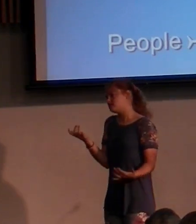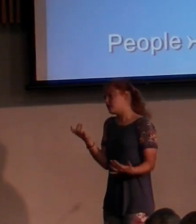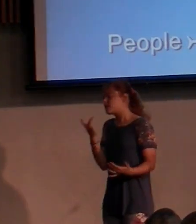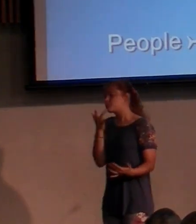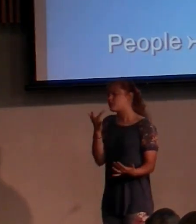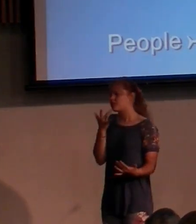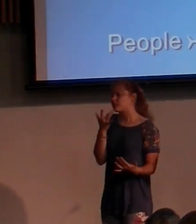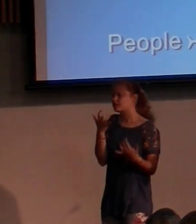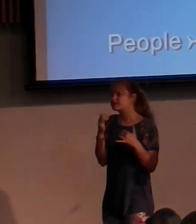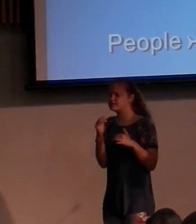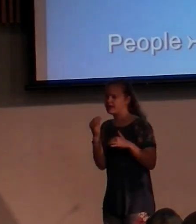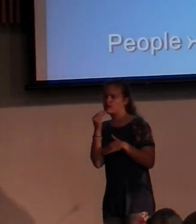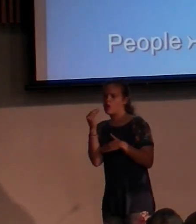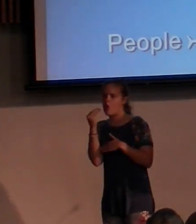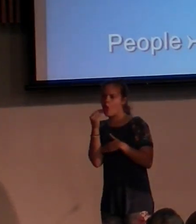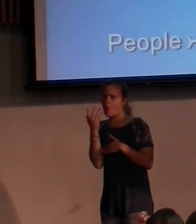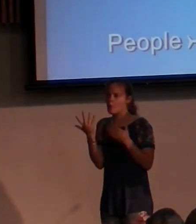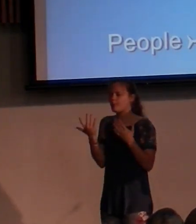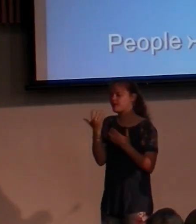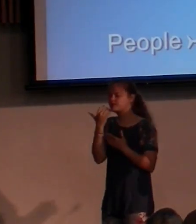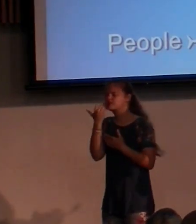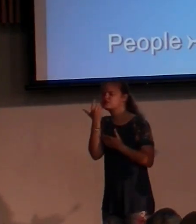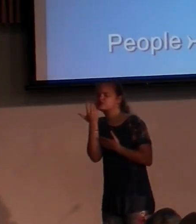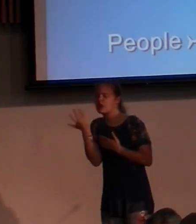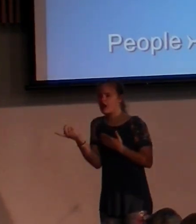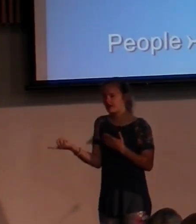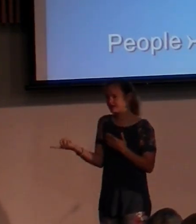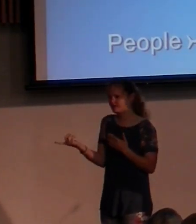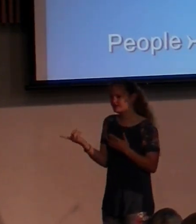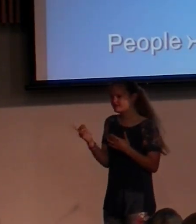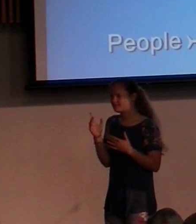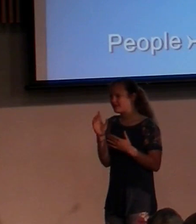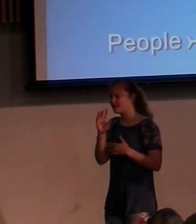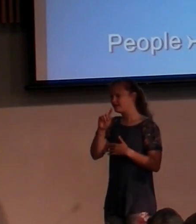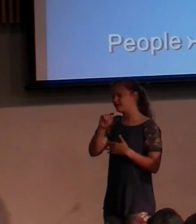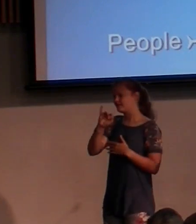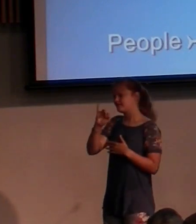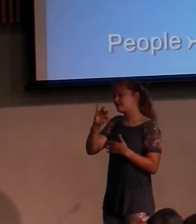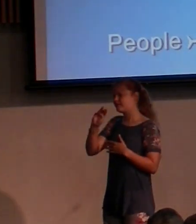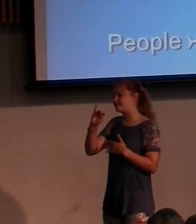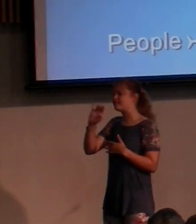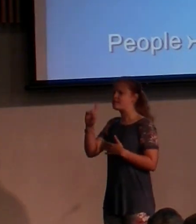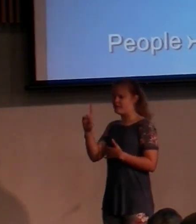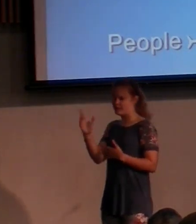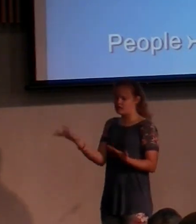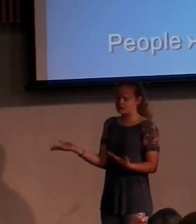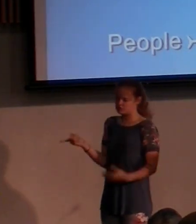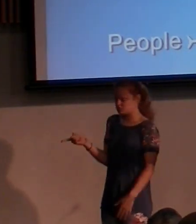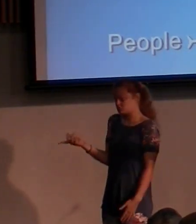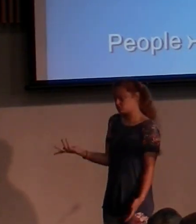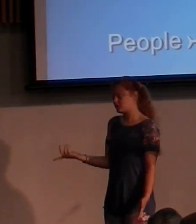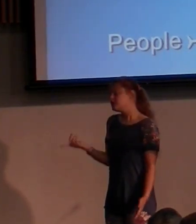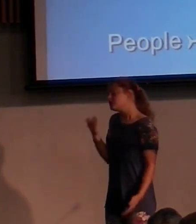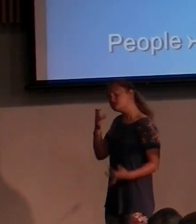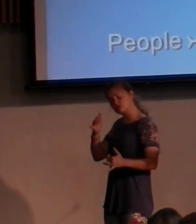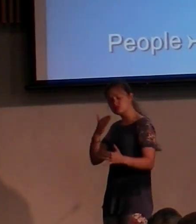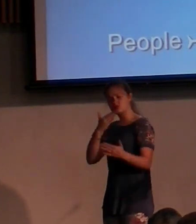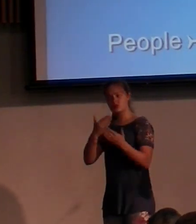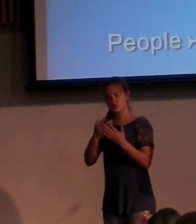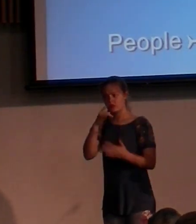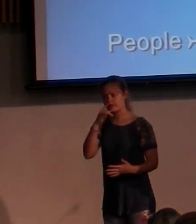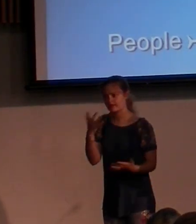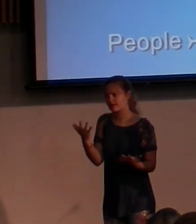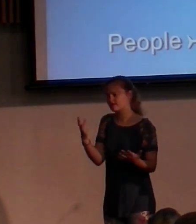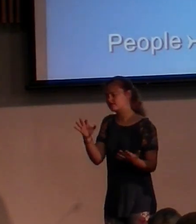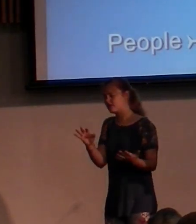say he was shy. Sometimes they might even say he was a little too timid. Well, still he was a good kid, just trying to figure out